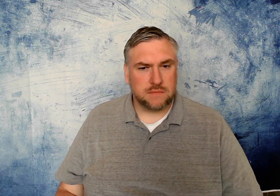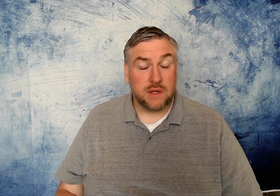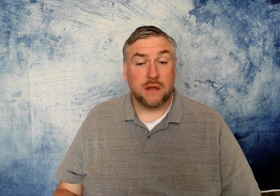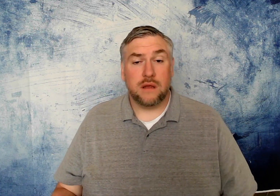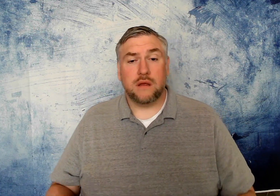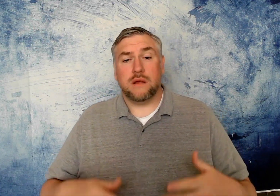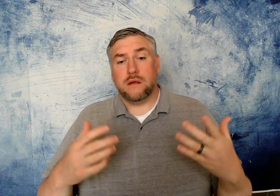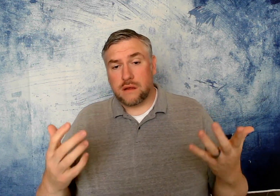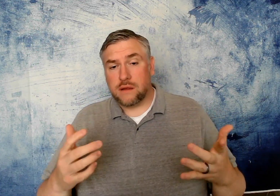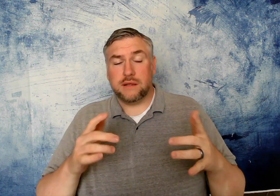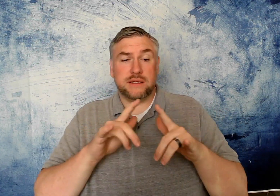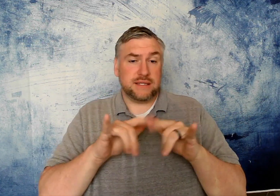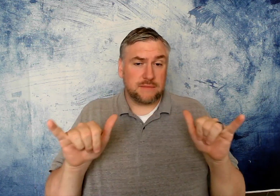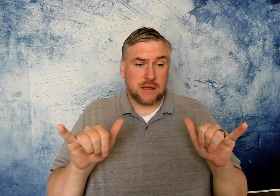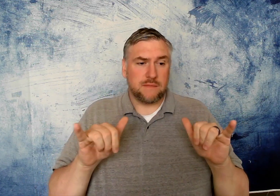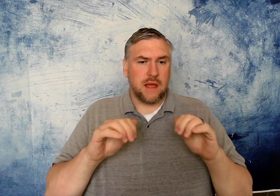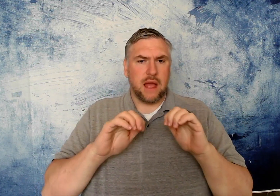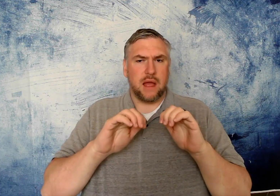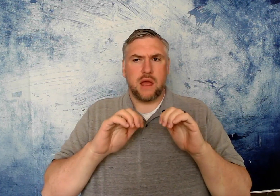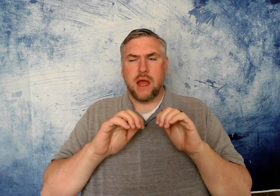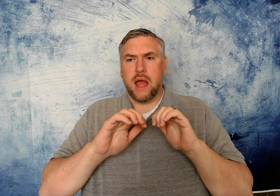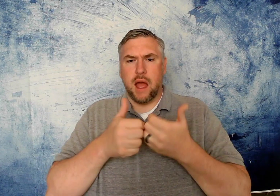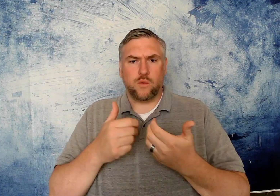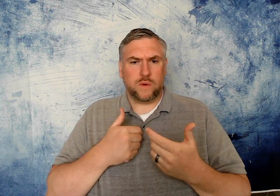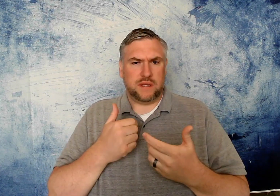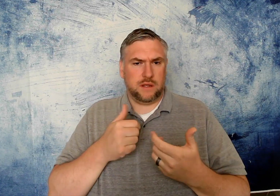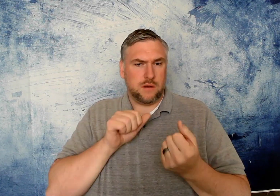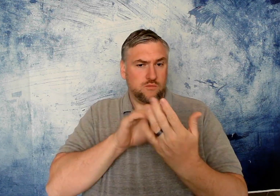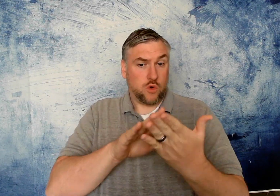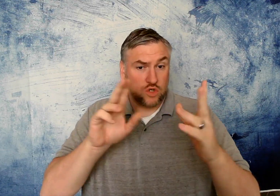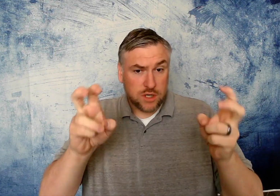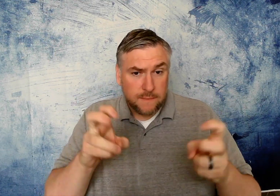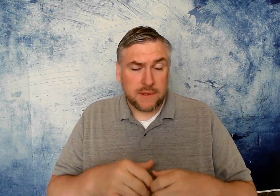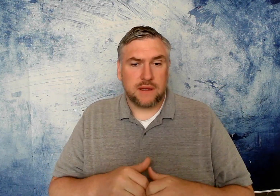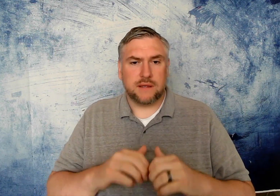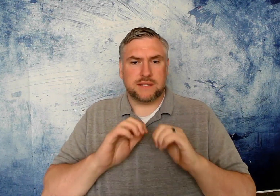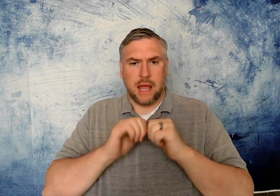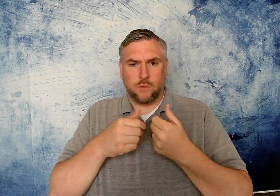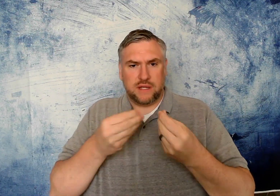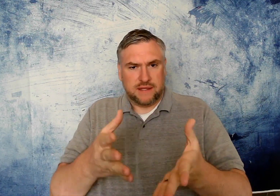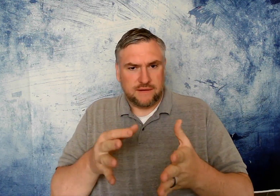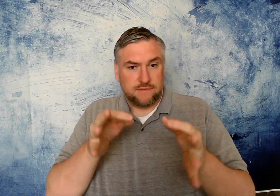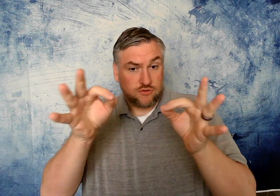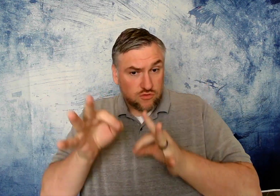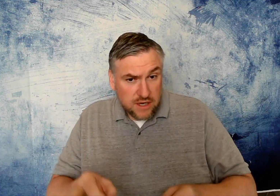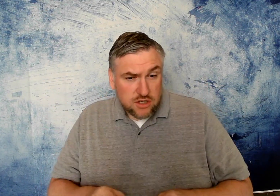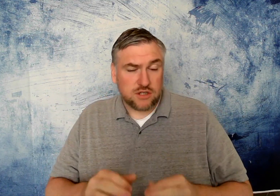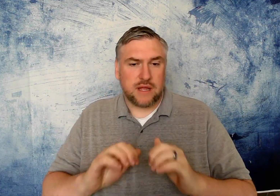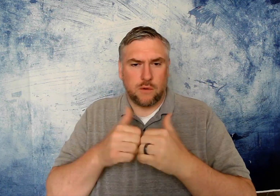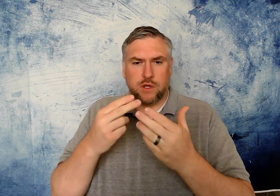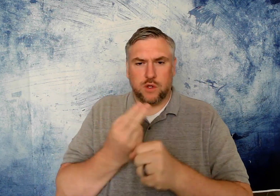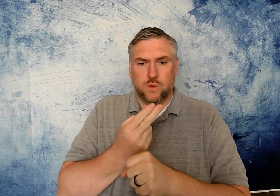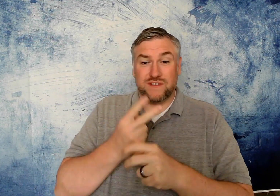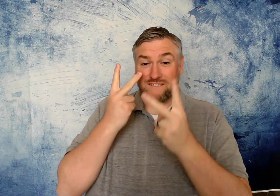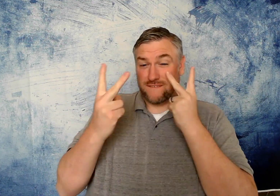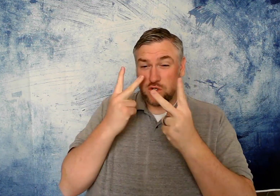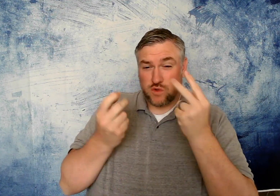best. At the same time, how we approach topics, how we give descriptions, how we